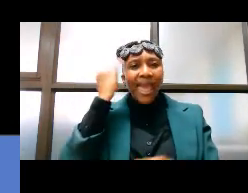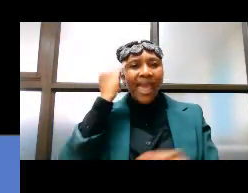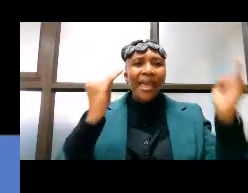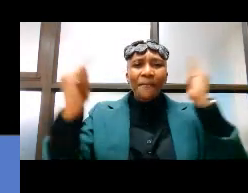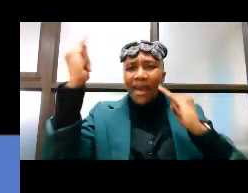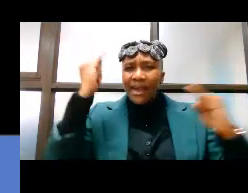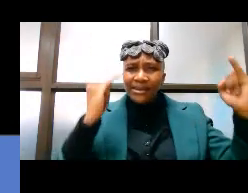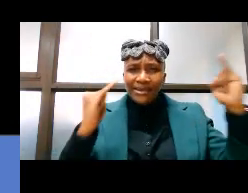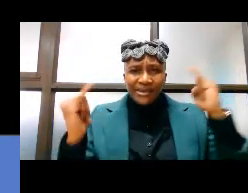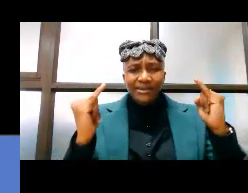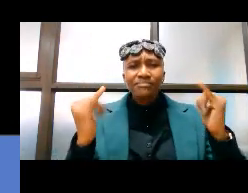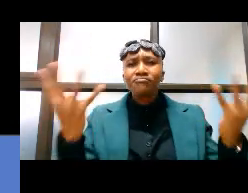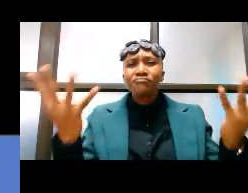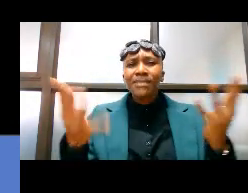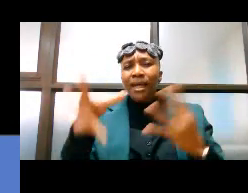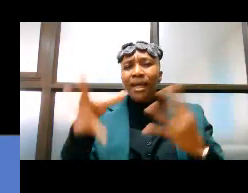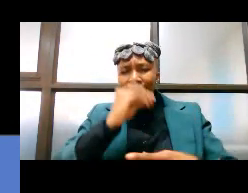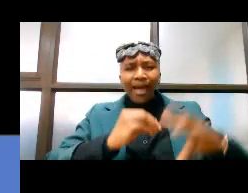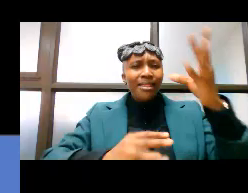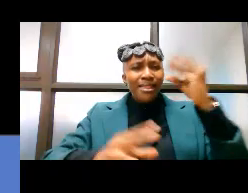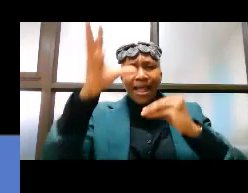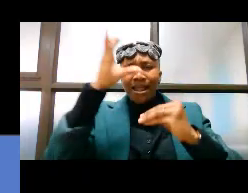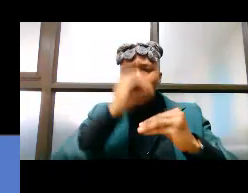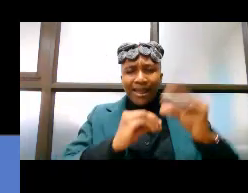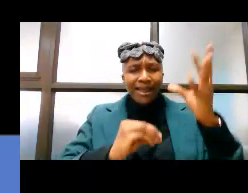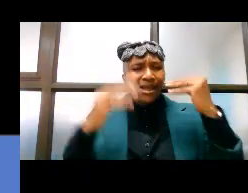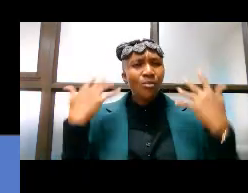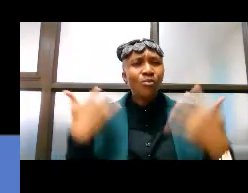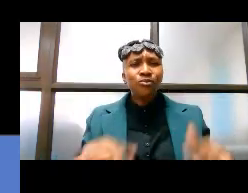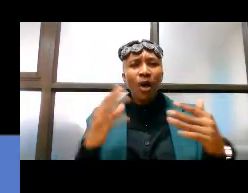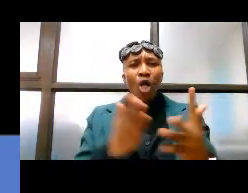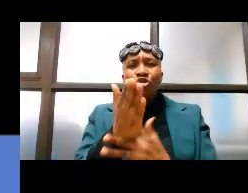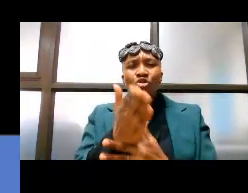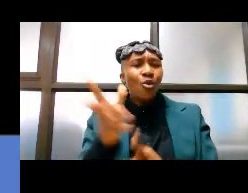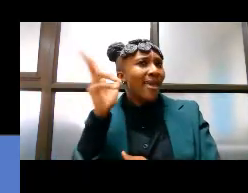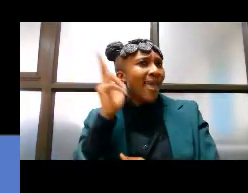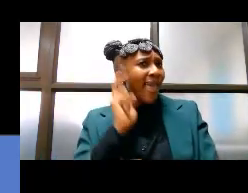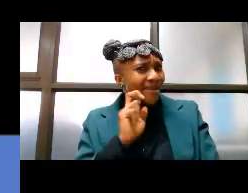still be learned through touching, hearing,